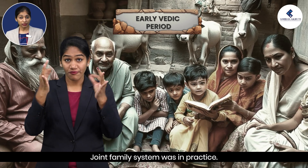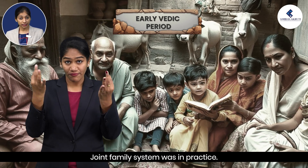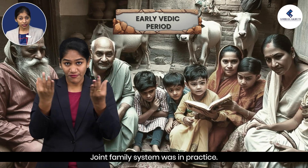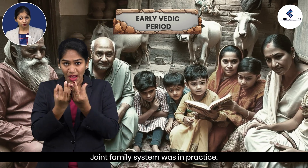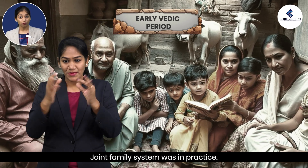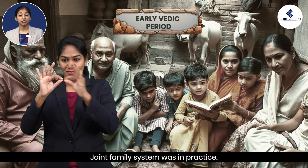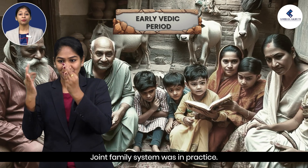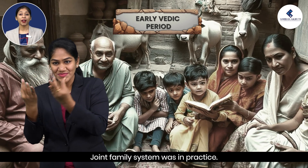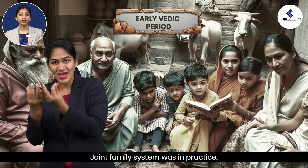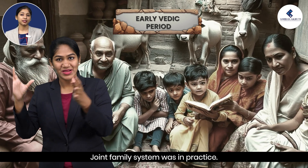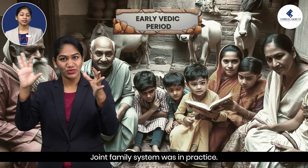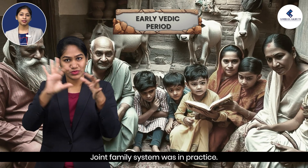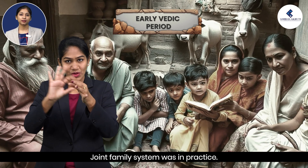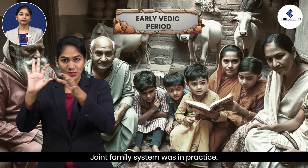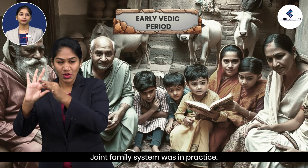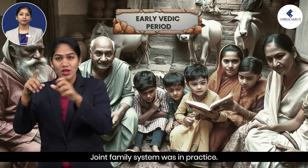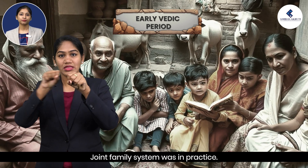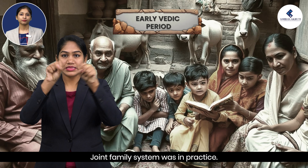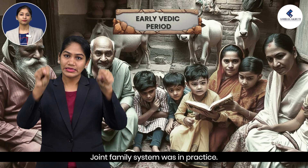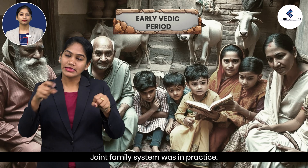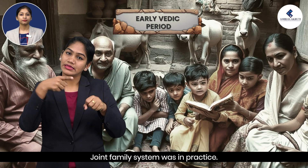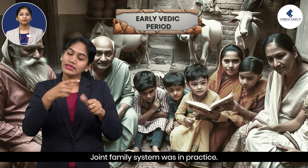Joint family system was in practice.